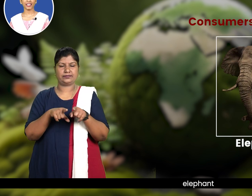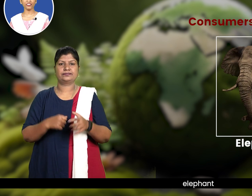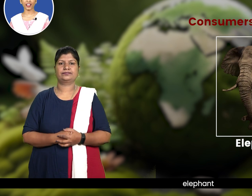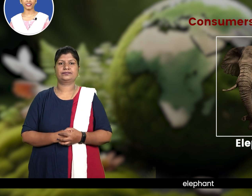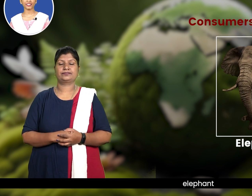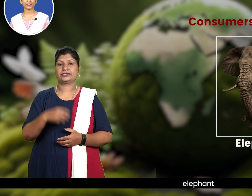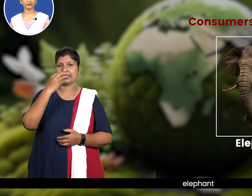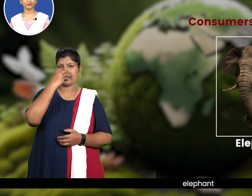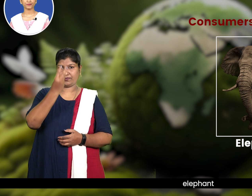elephant,